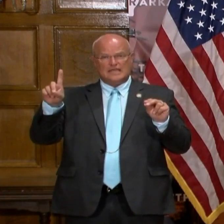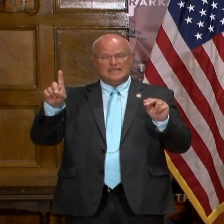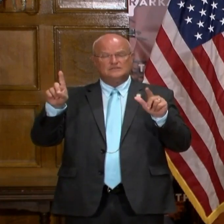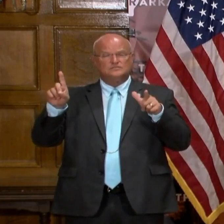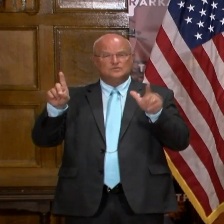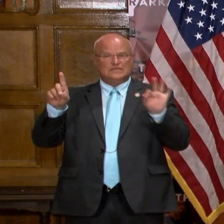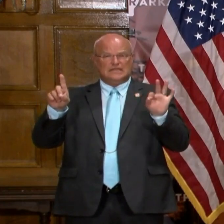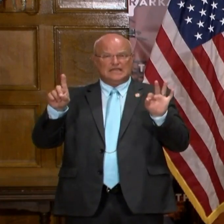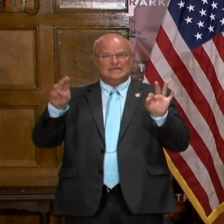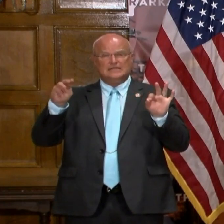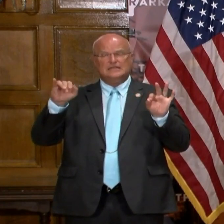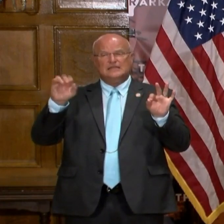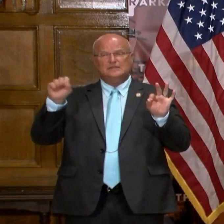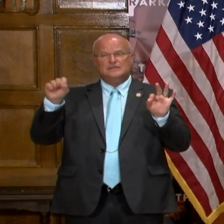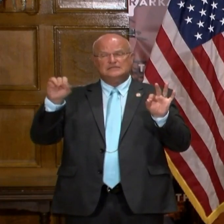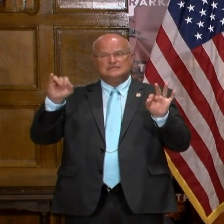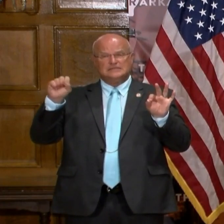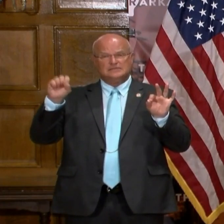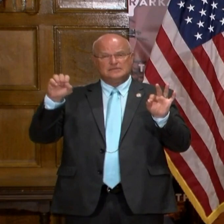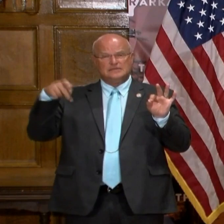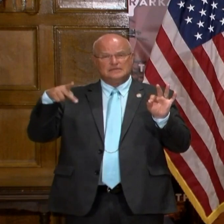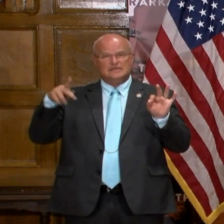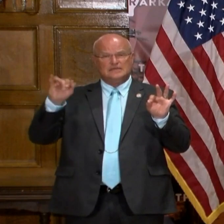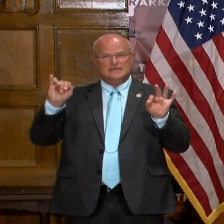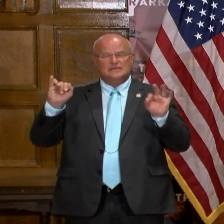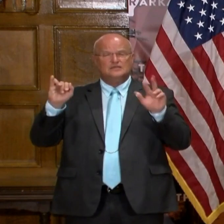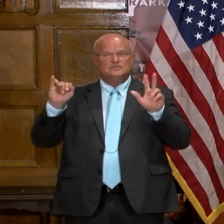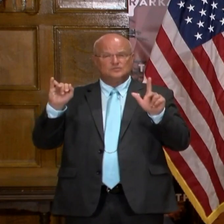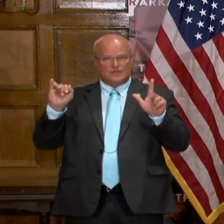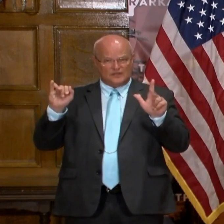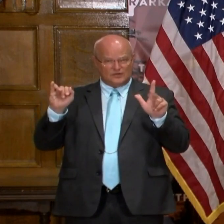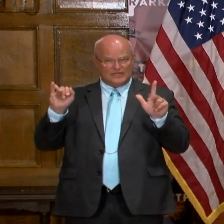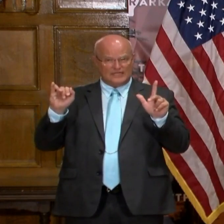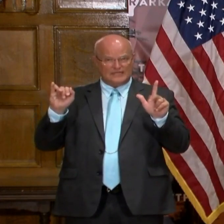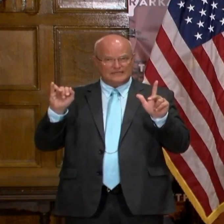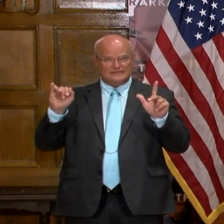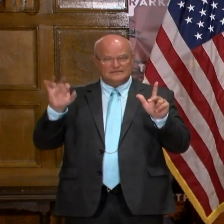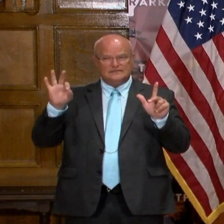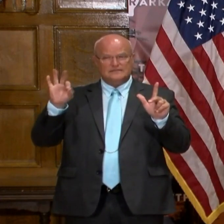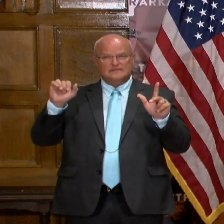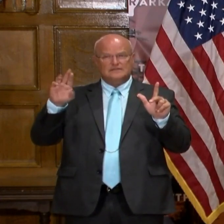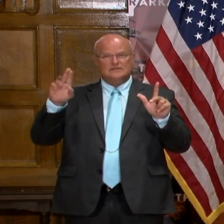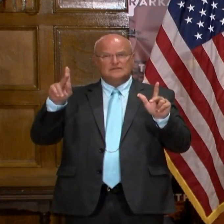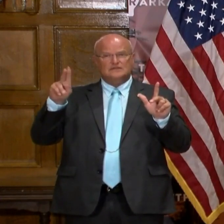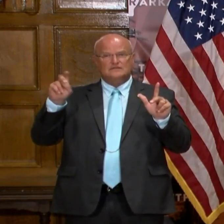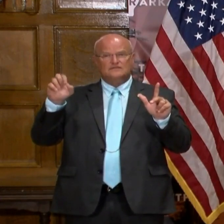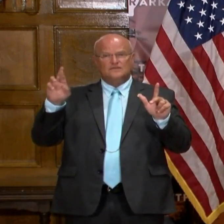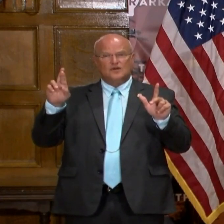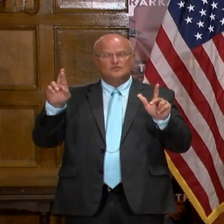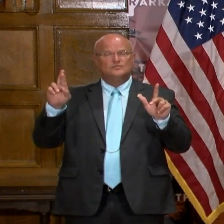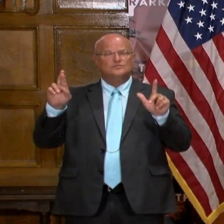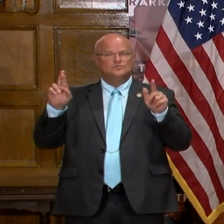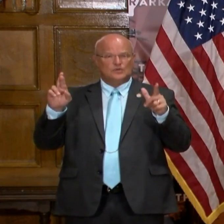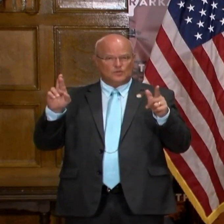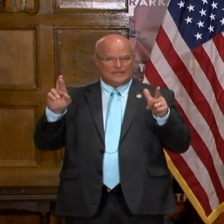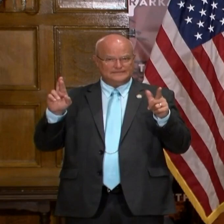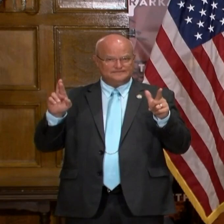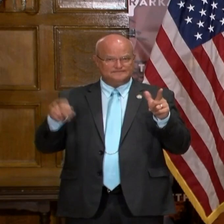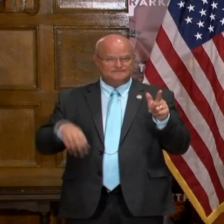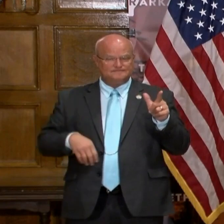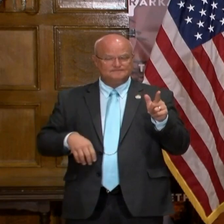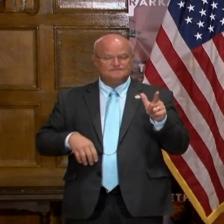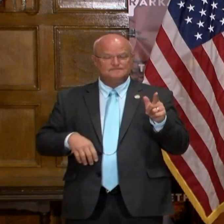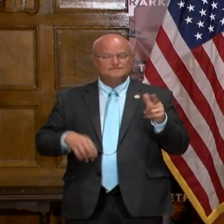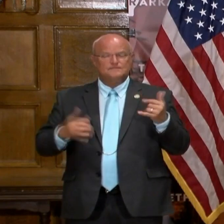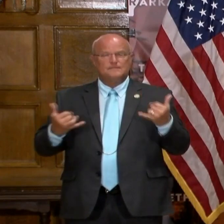29, Mississippi County 23, and Faulkner County 21. Let's